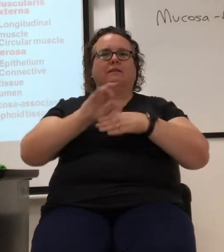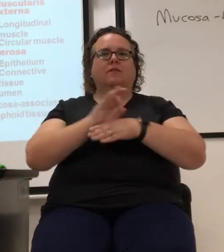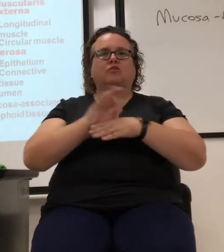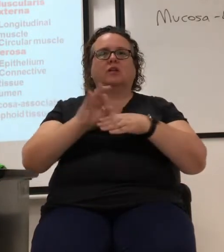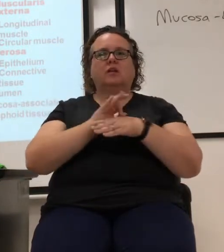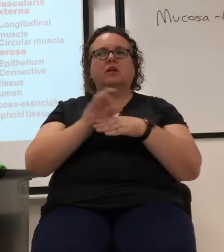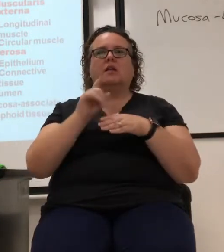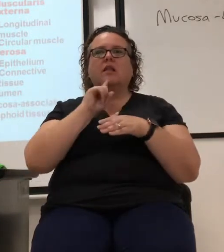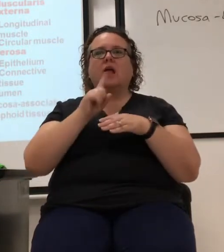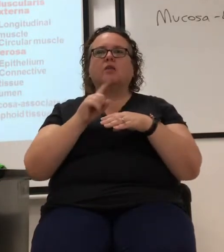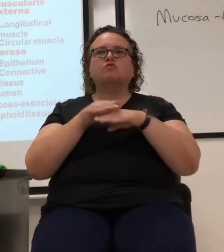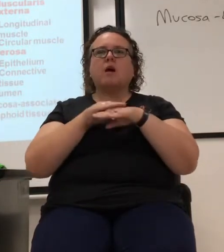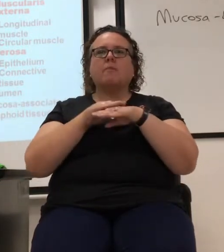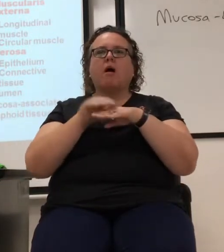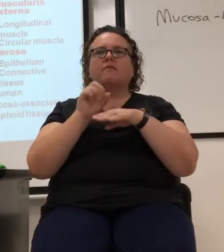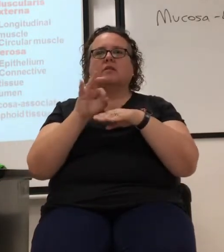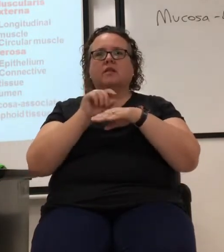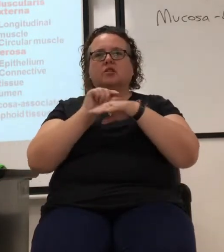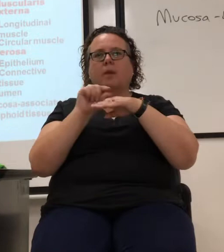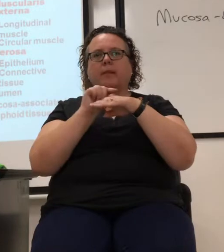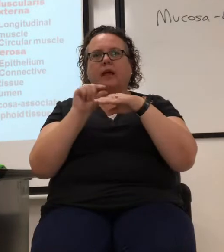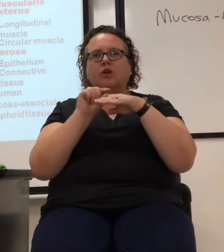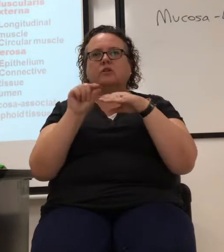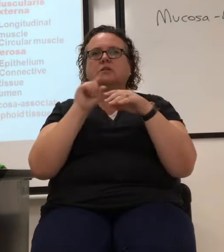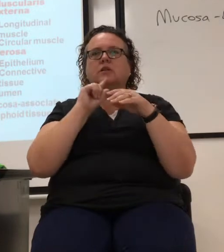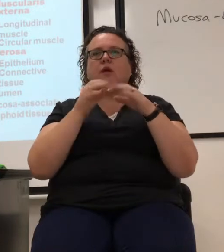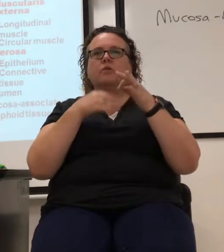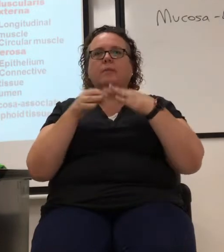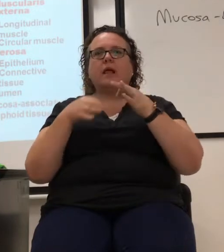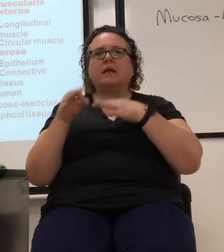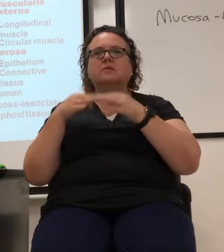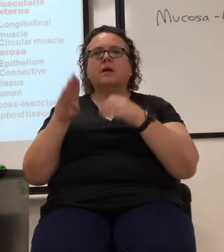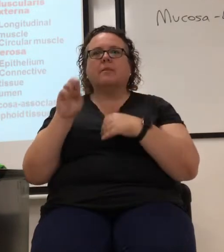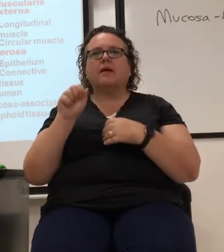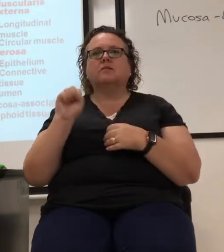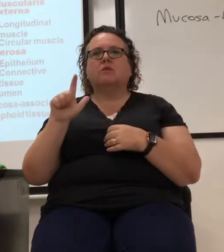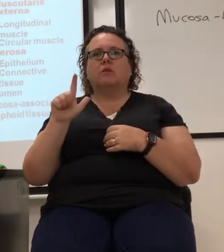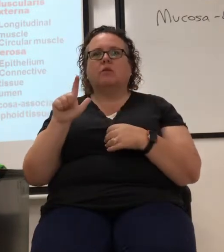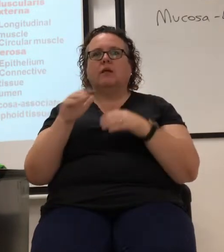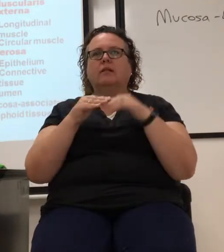rub off top layers, the apical layers, replaced by basal layers.